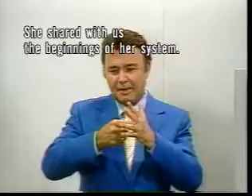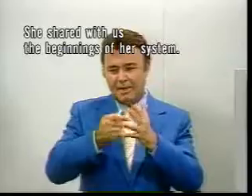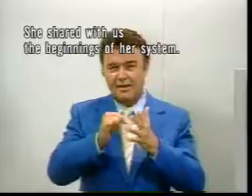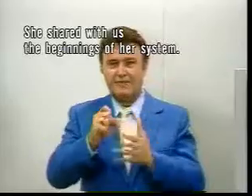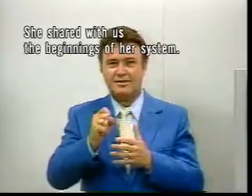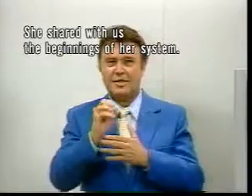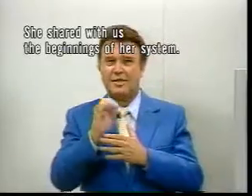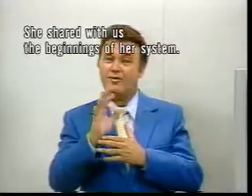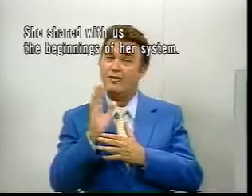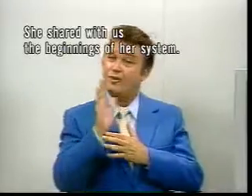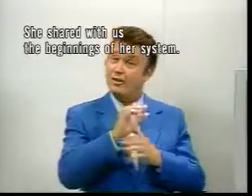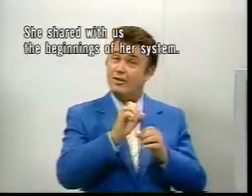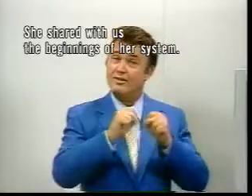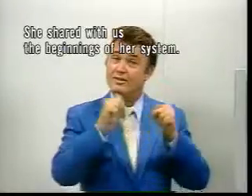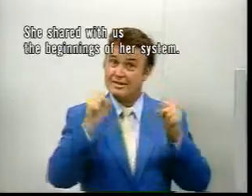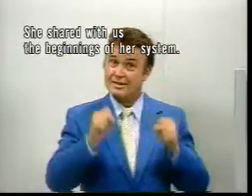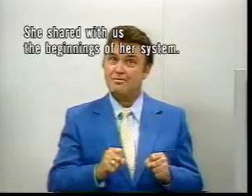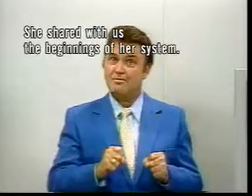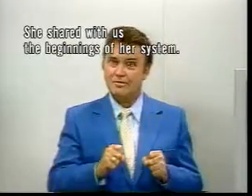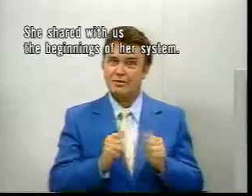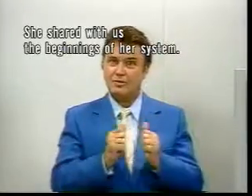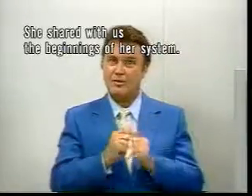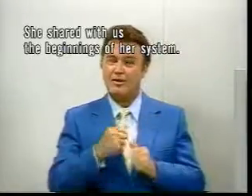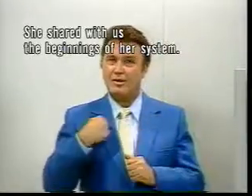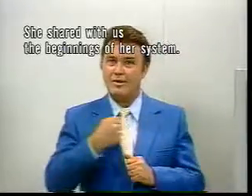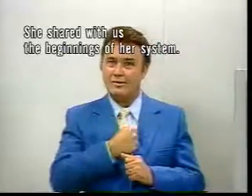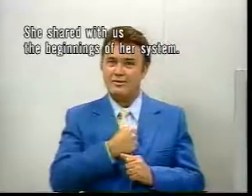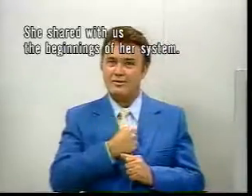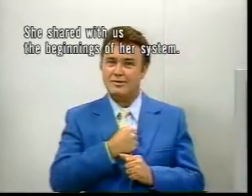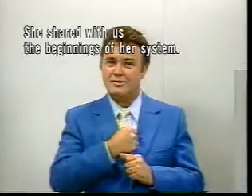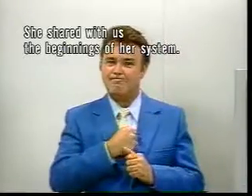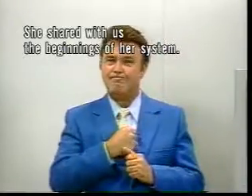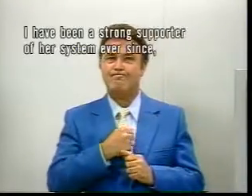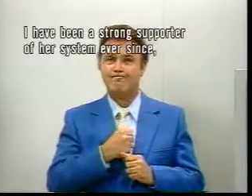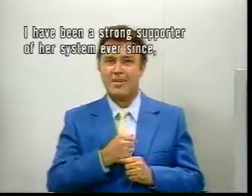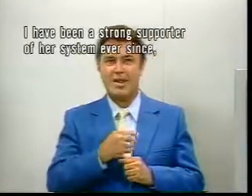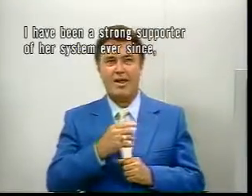She shared with us the beginnings of her system,